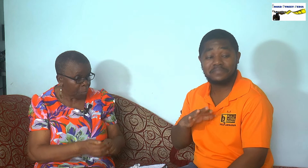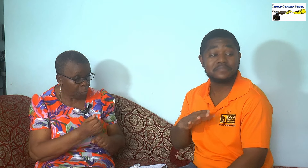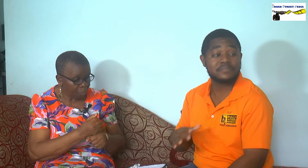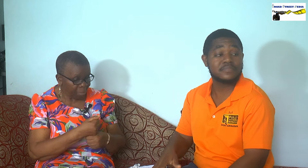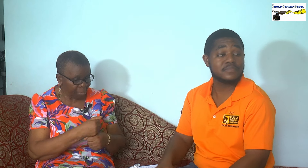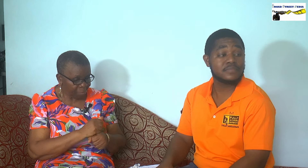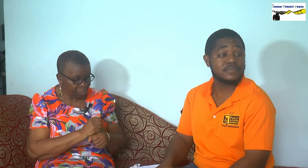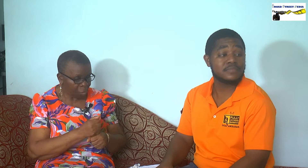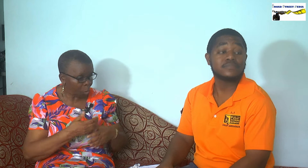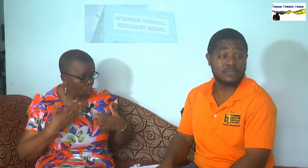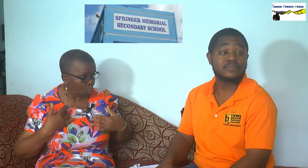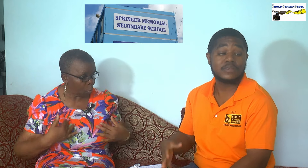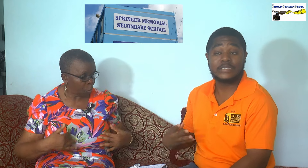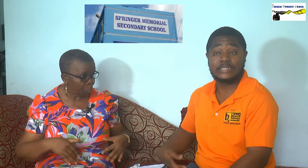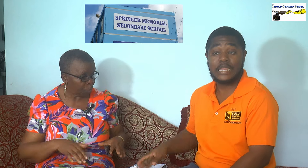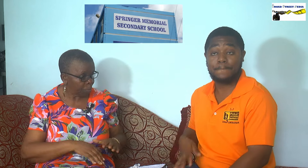to make the clothes.